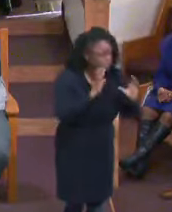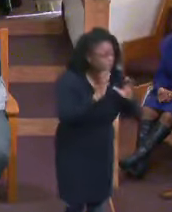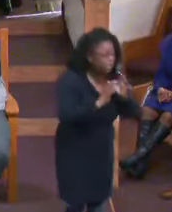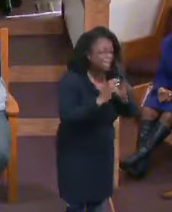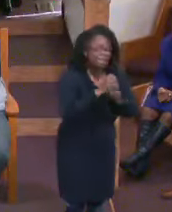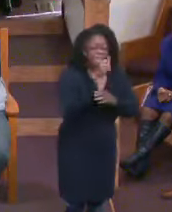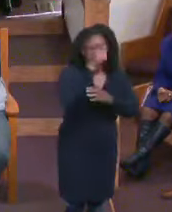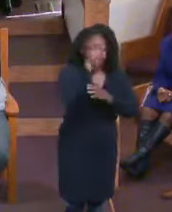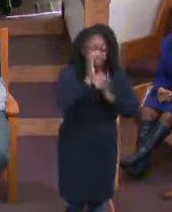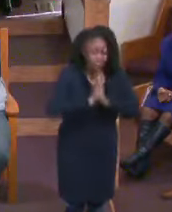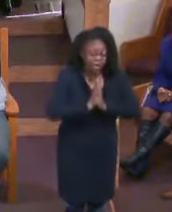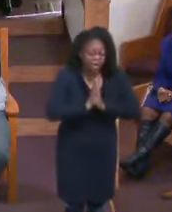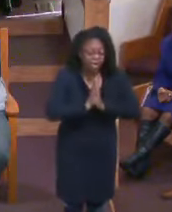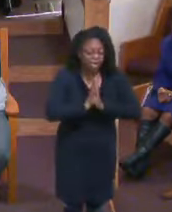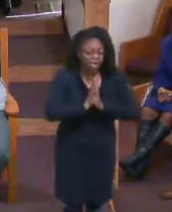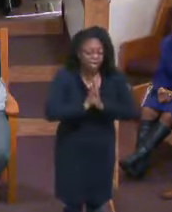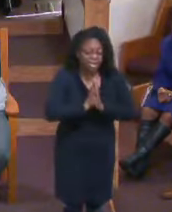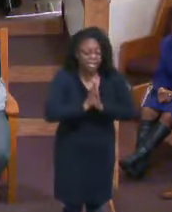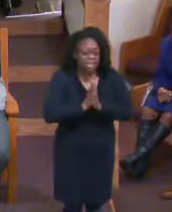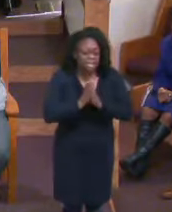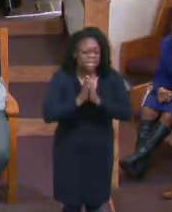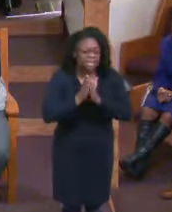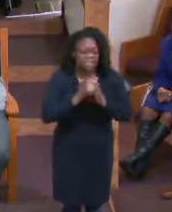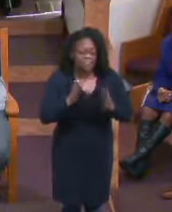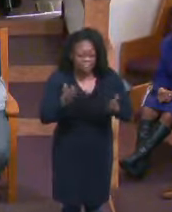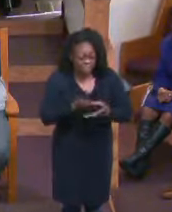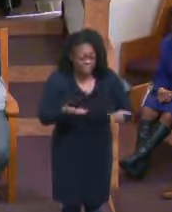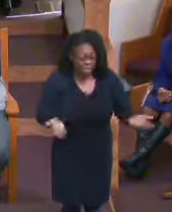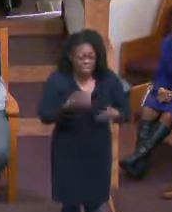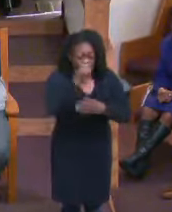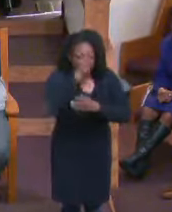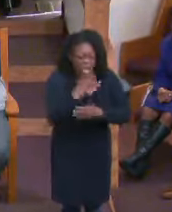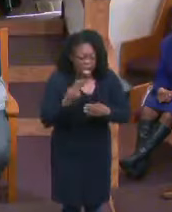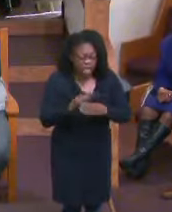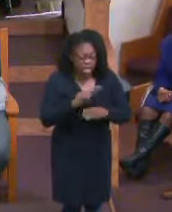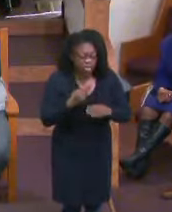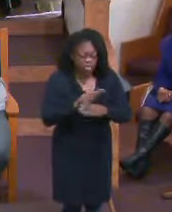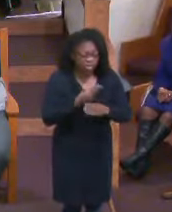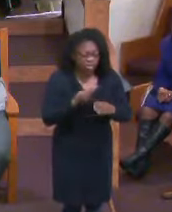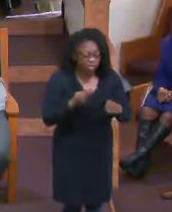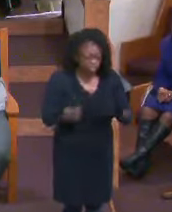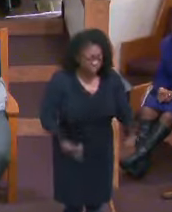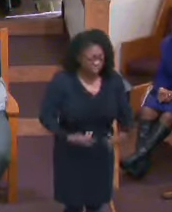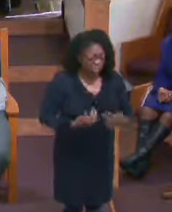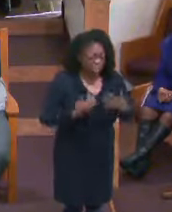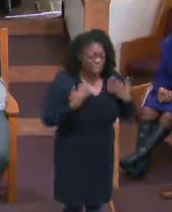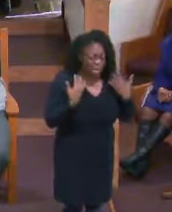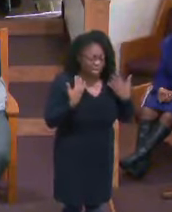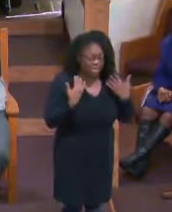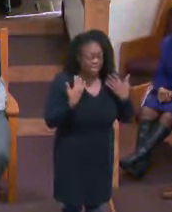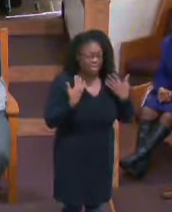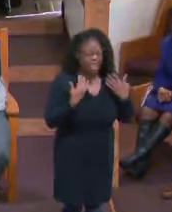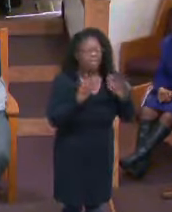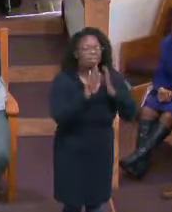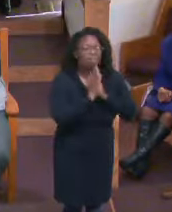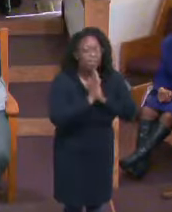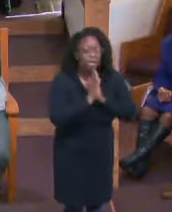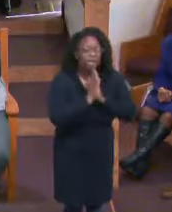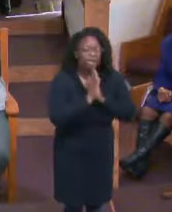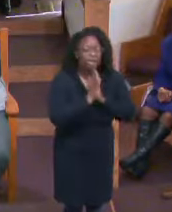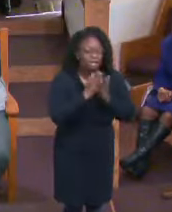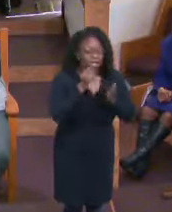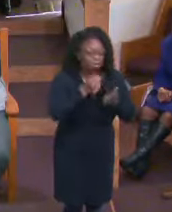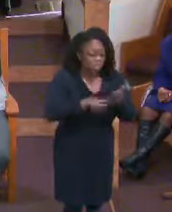Prayer is the instrument that God uses to inspire and direct the redeemed. Prayer is the tool that God used